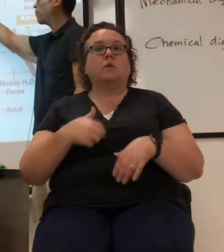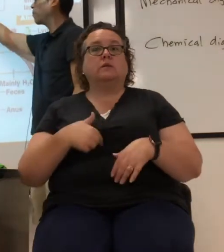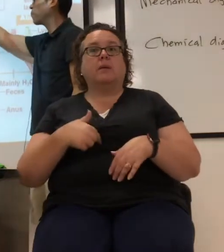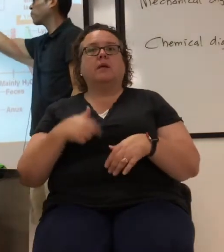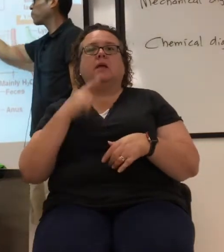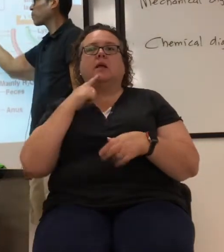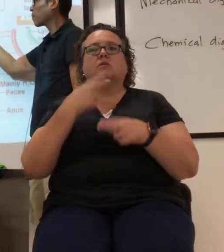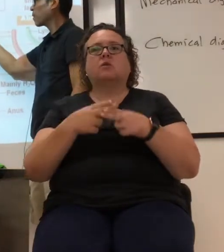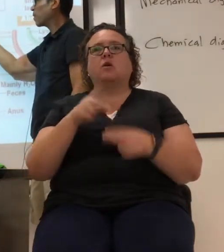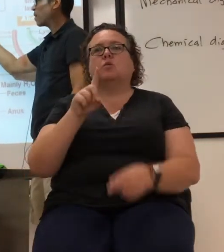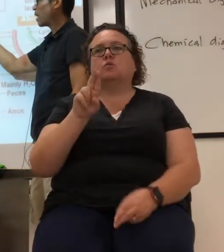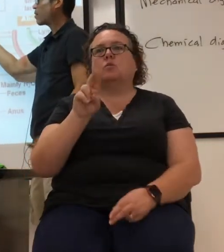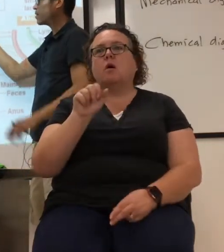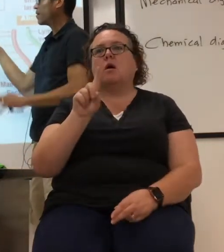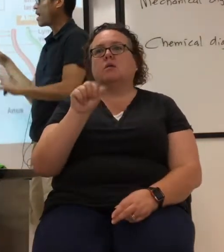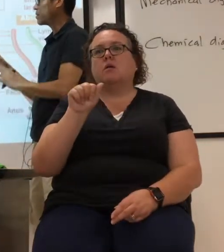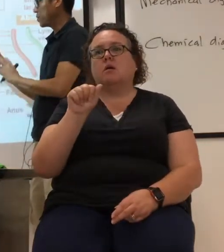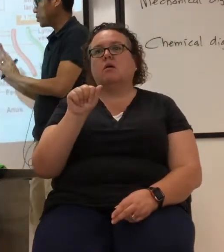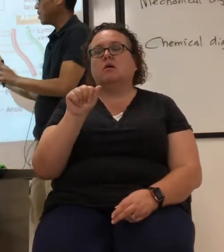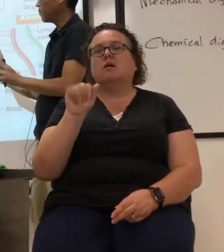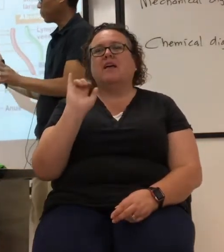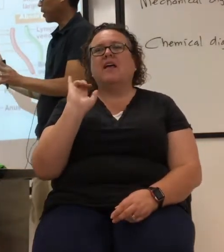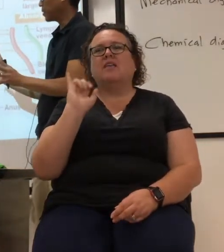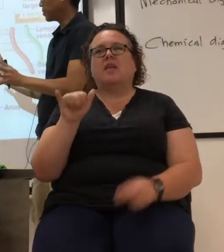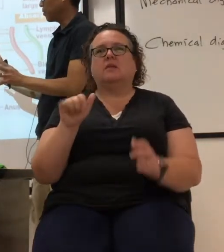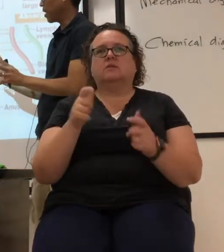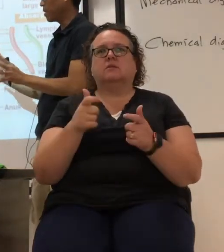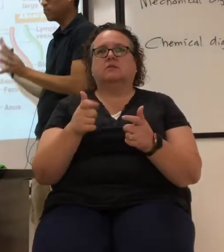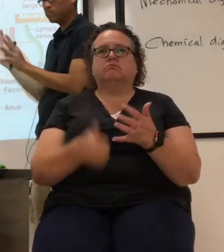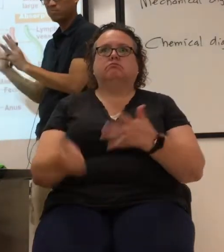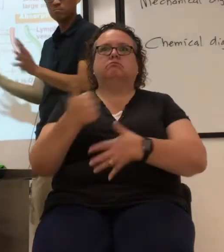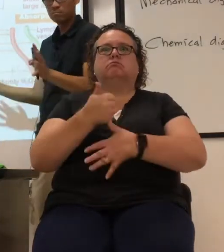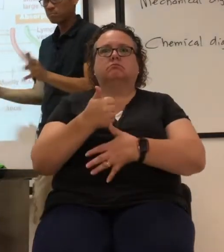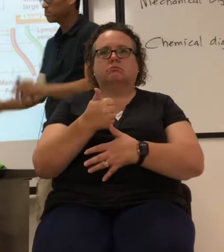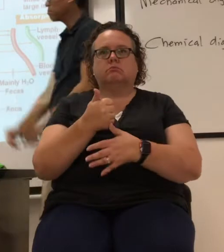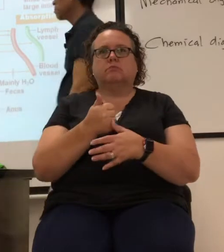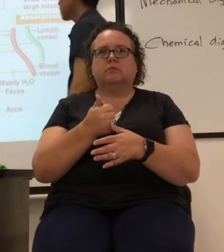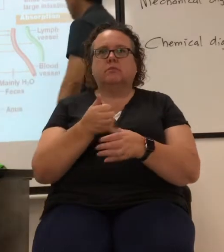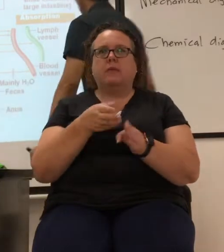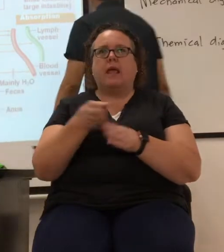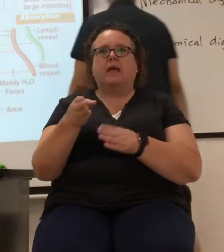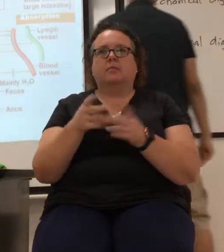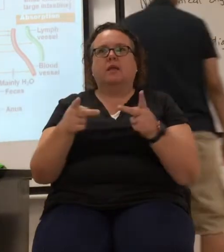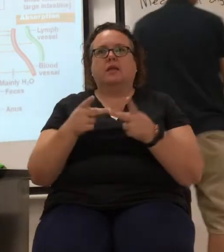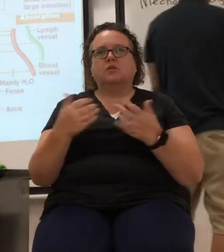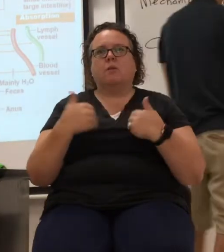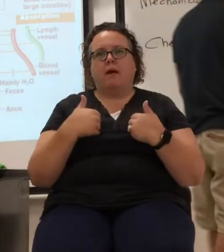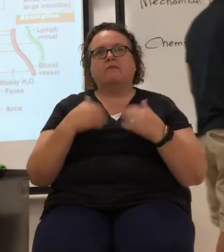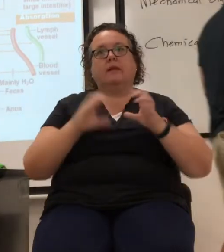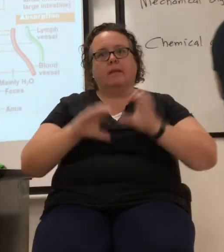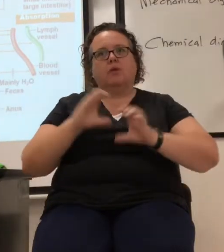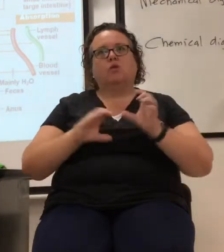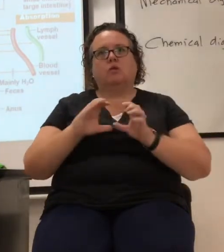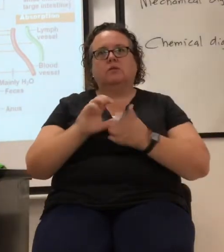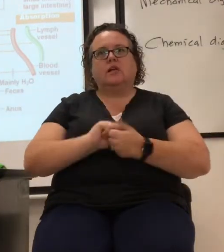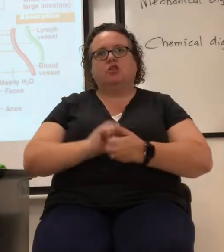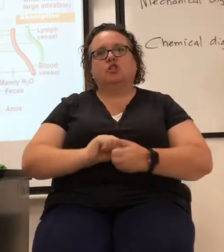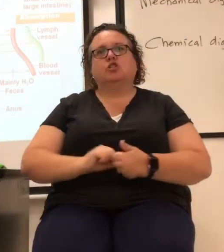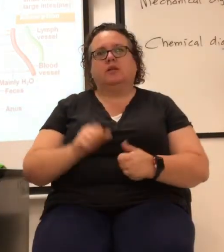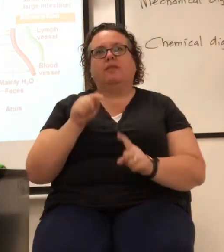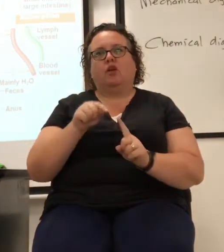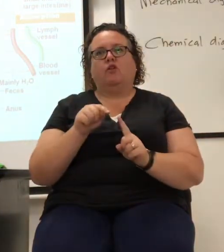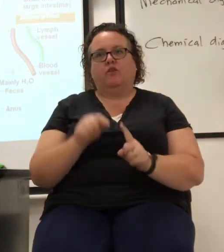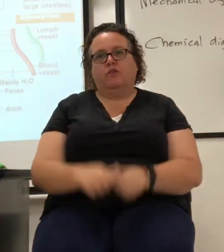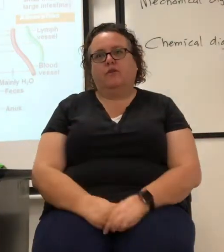duodenum. And I would say that's the chief place you get chemical digestion.